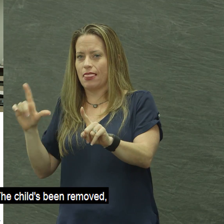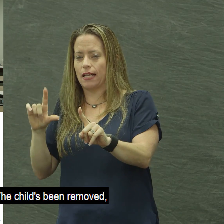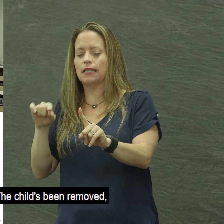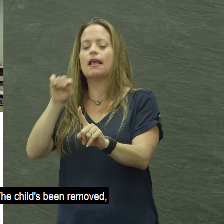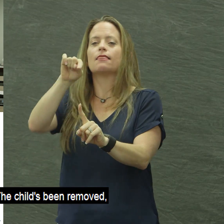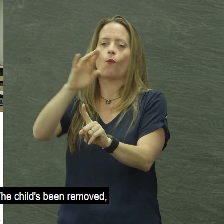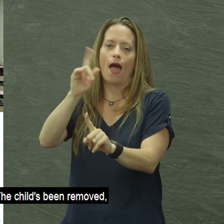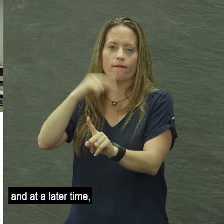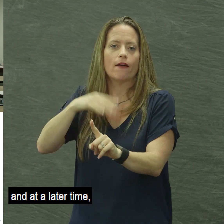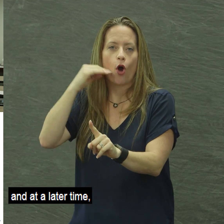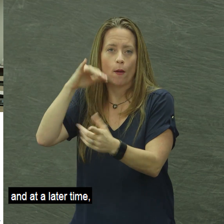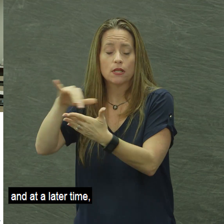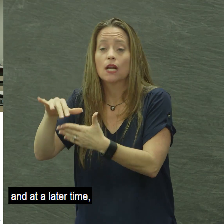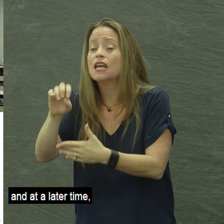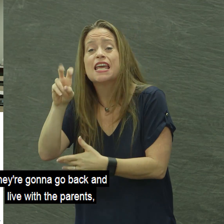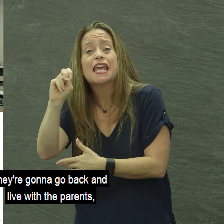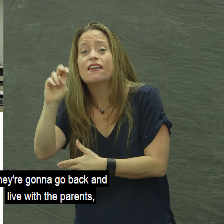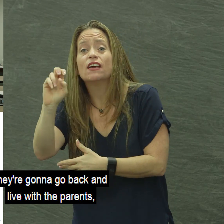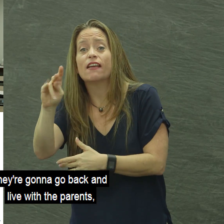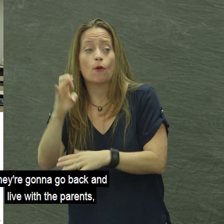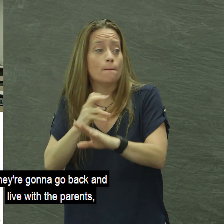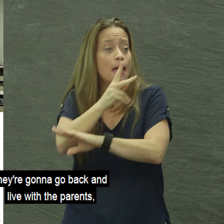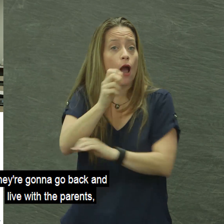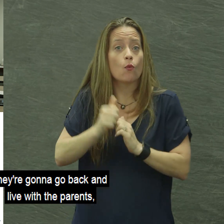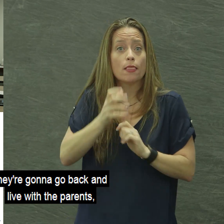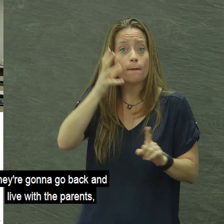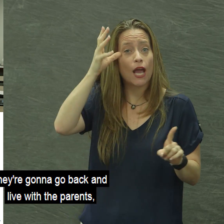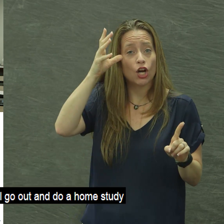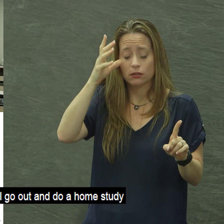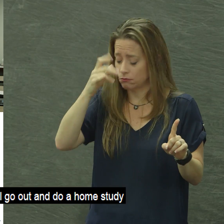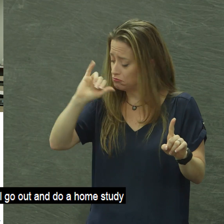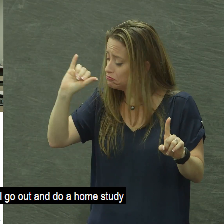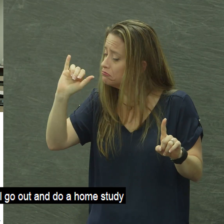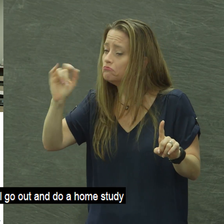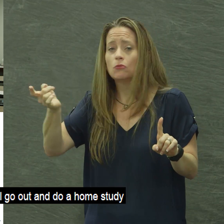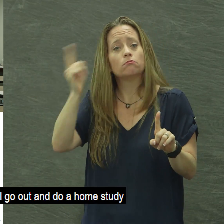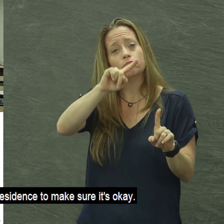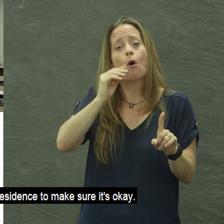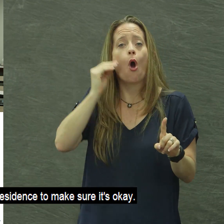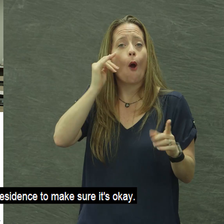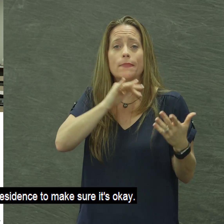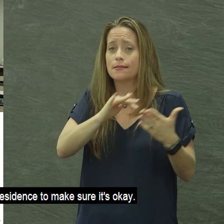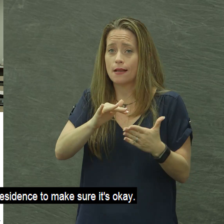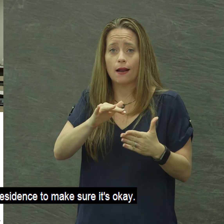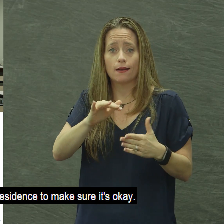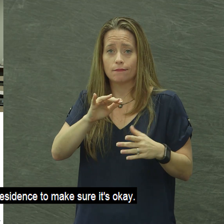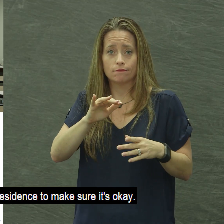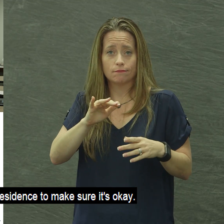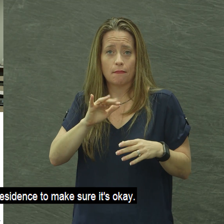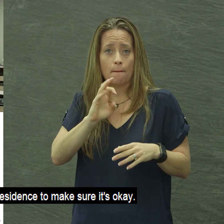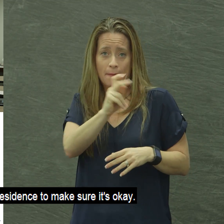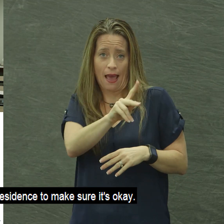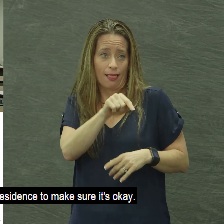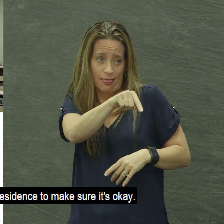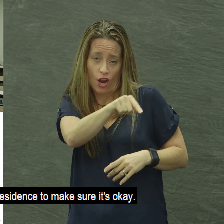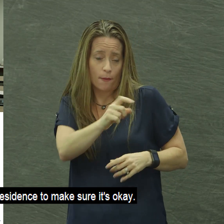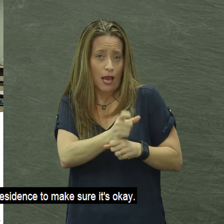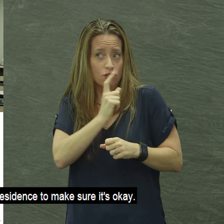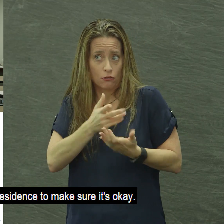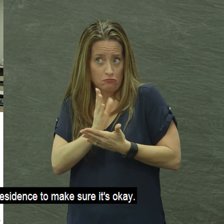the child's been removed and at a later time they're going to go back and live with the parents, they'll go out and do a home study on the residents to make sure it's